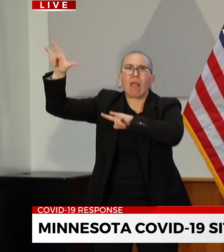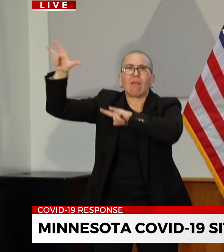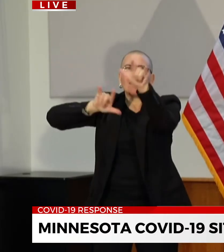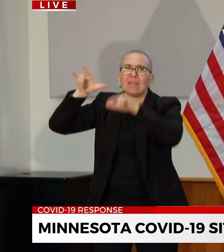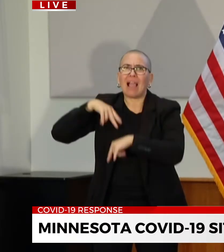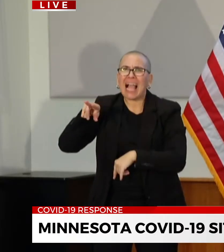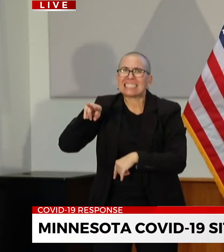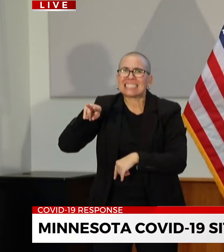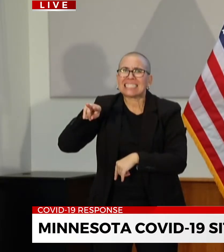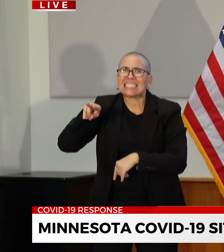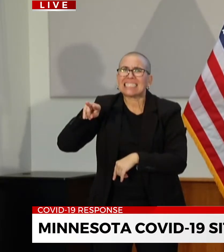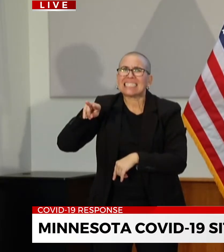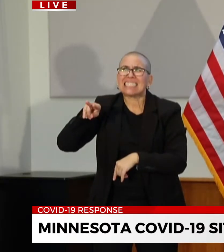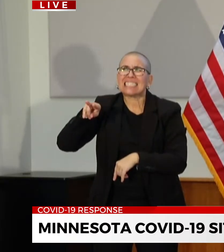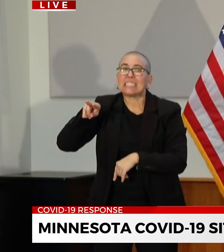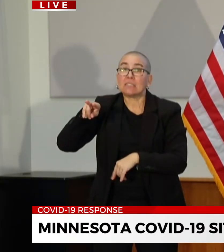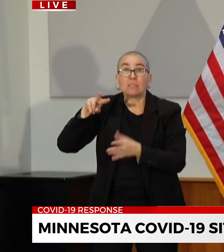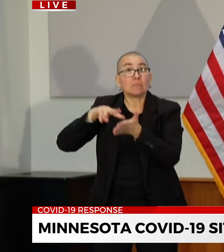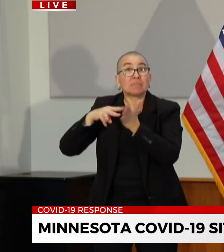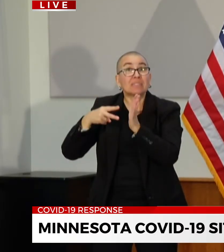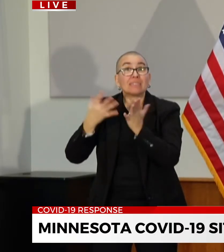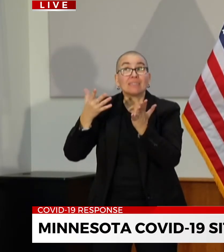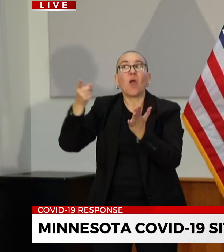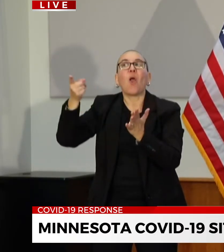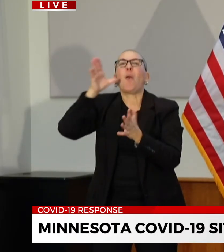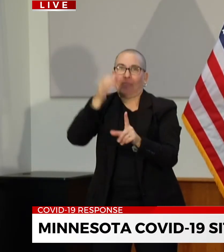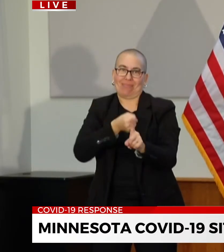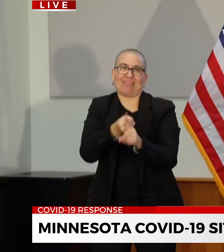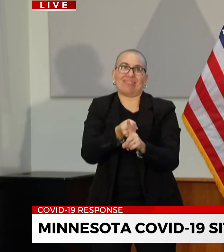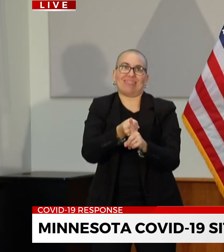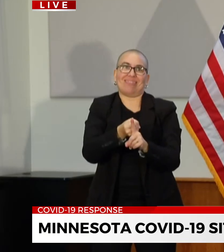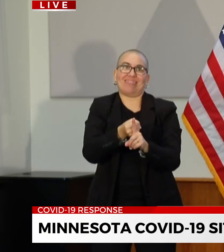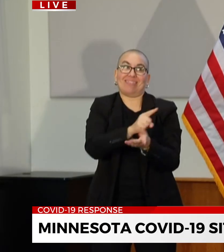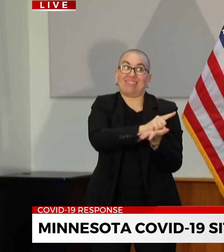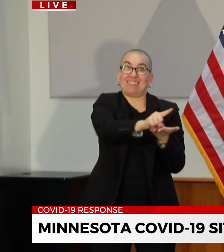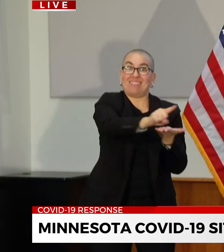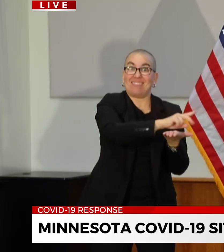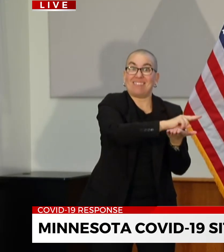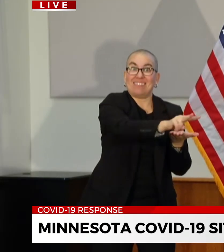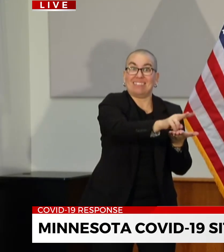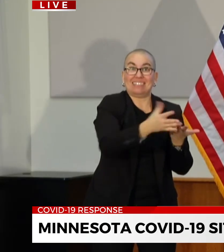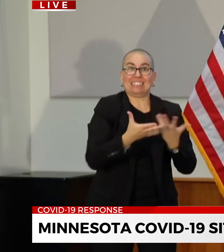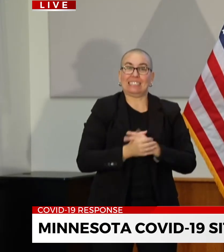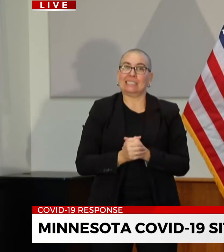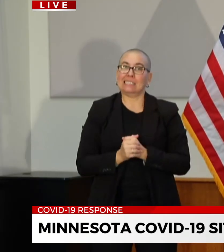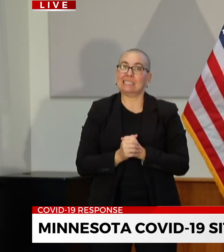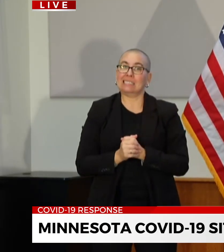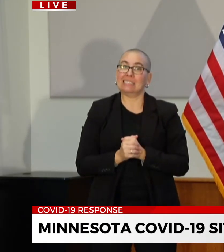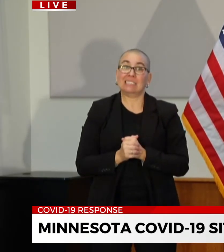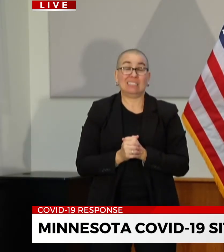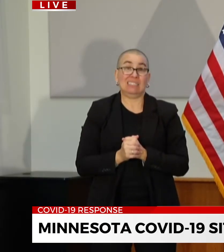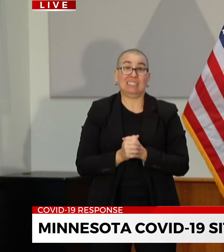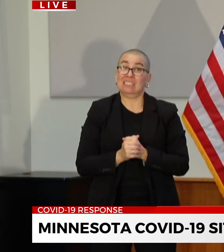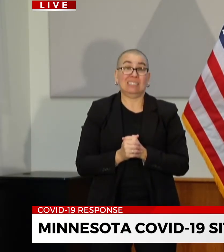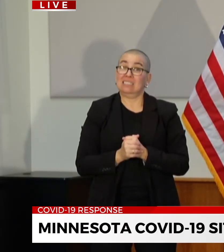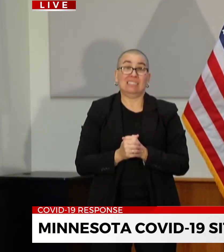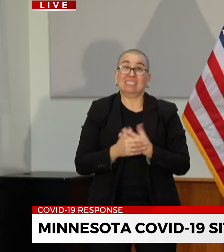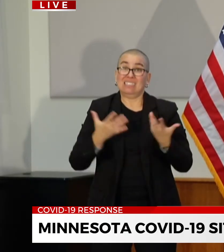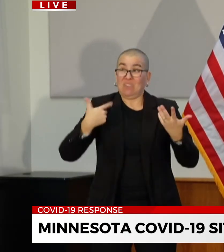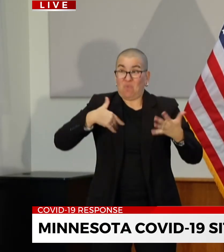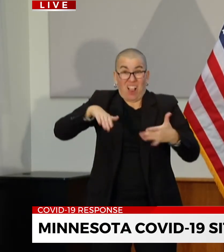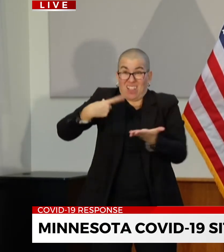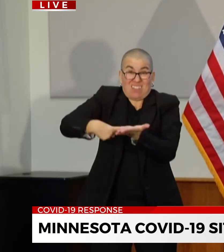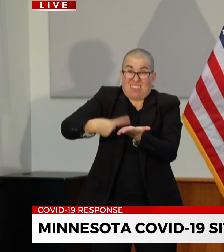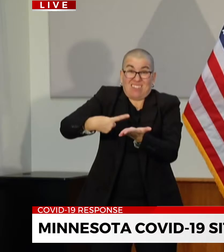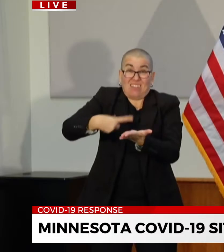that meant. We'll see where we're at. We will not be into the, obviously, the heart of the vaccine distribution. That will not